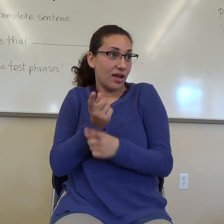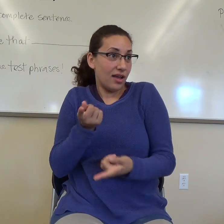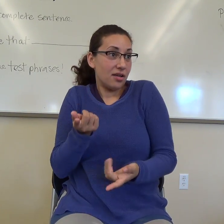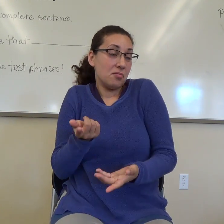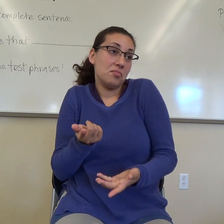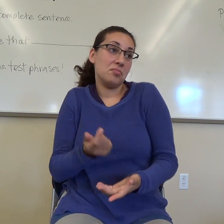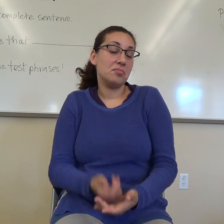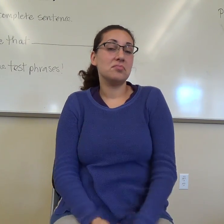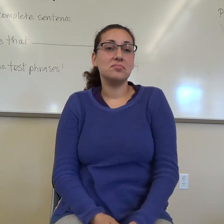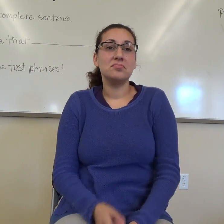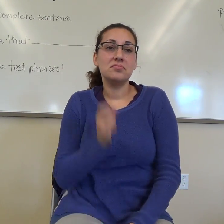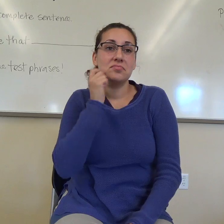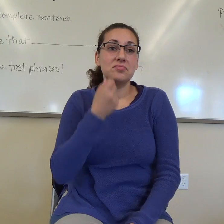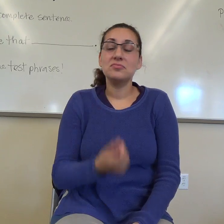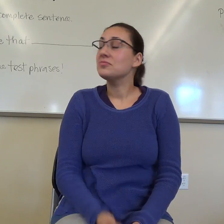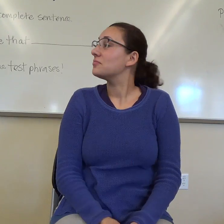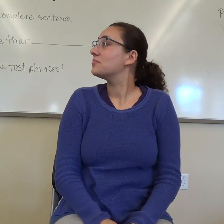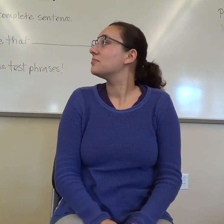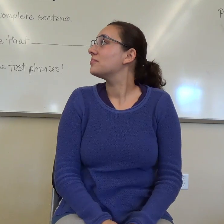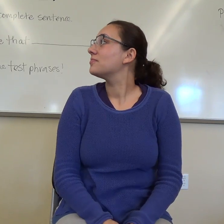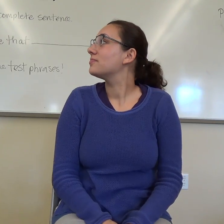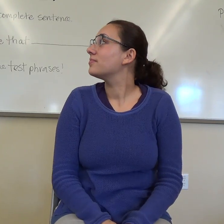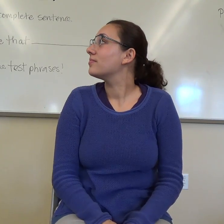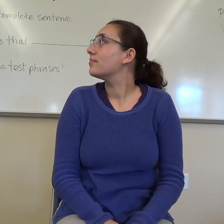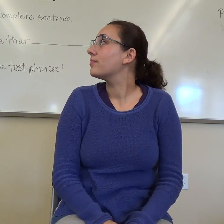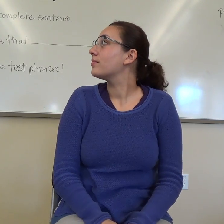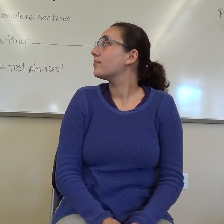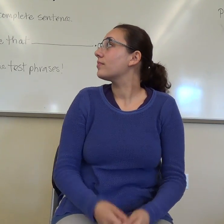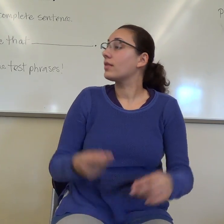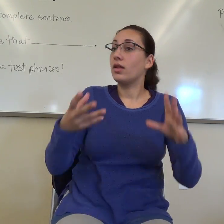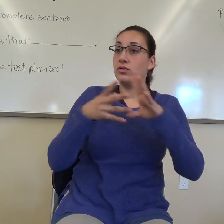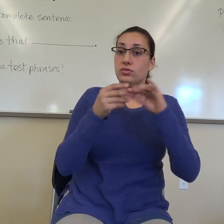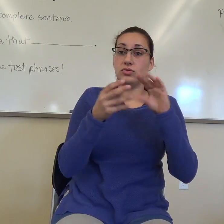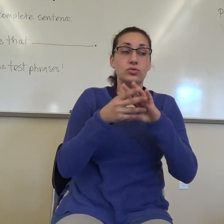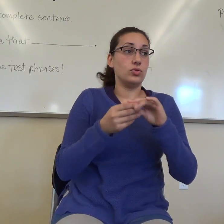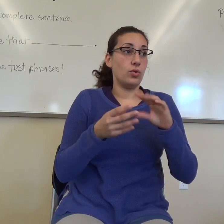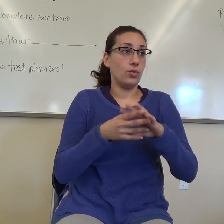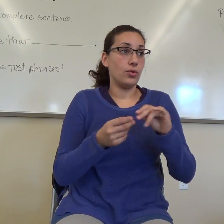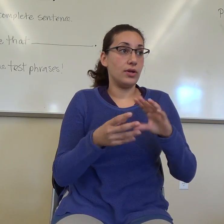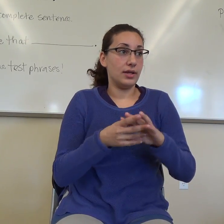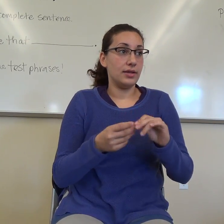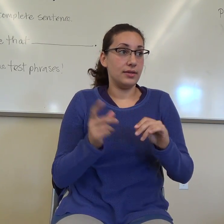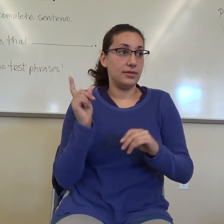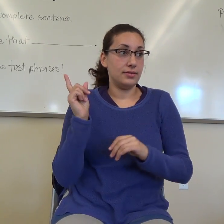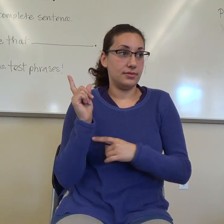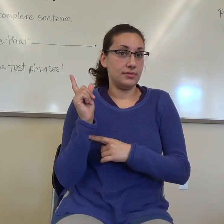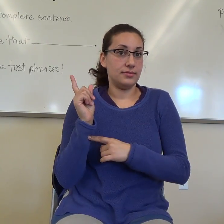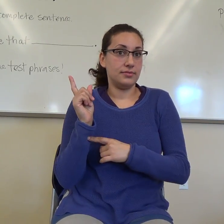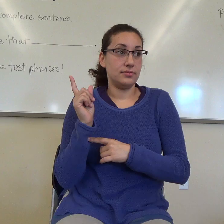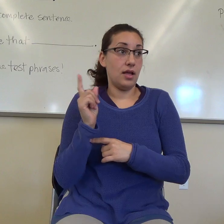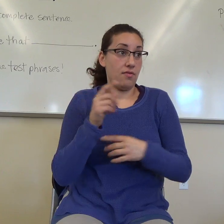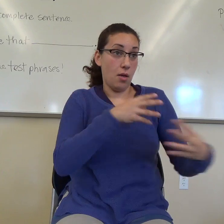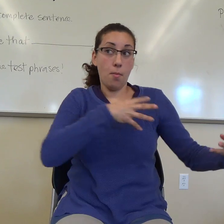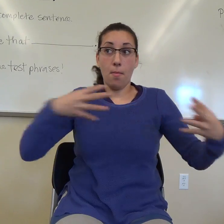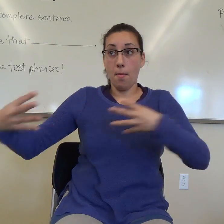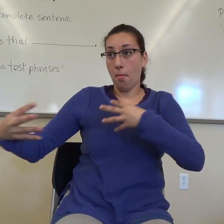okay? The story of this battle